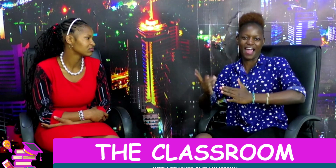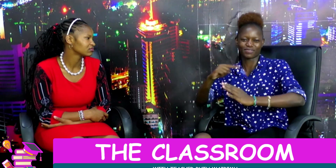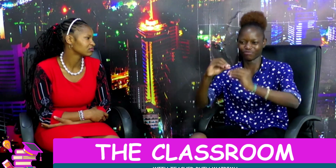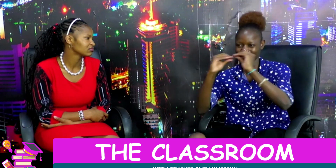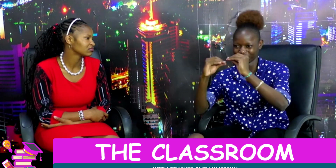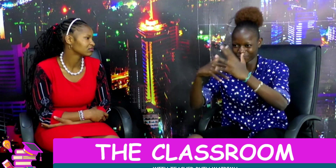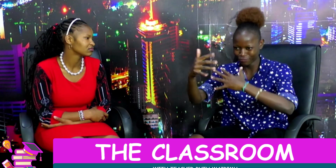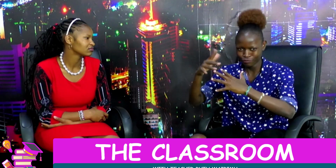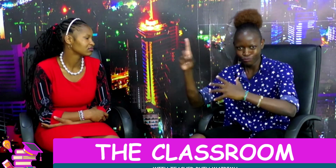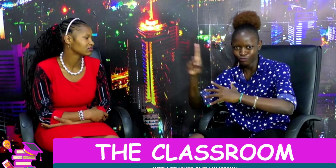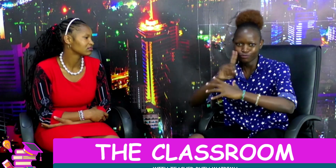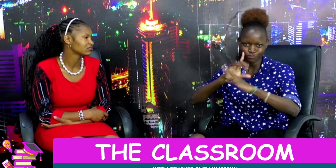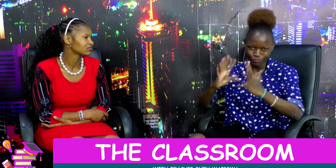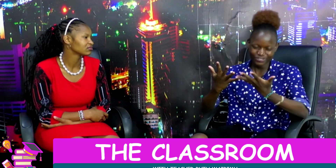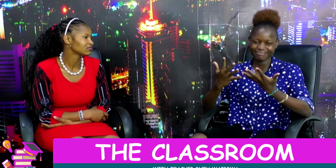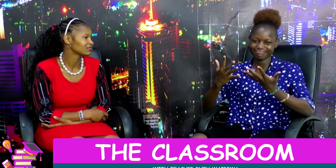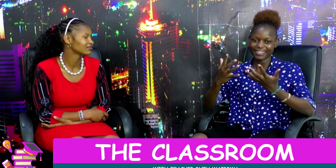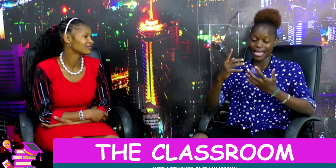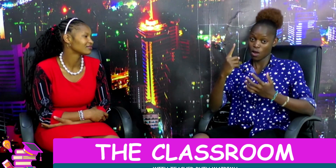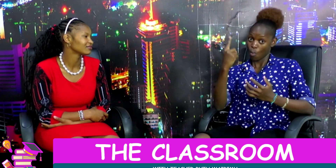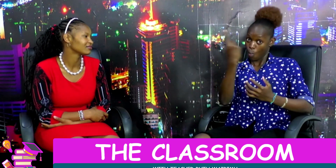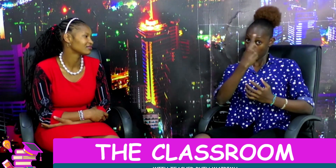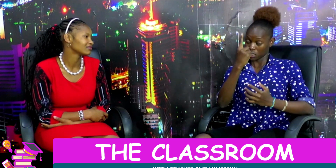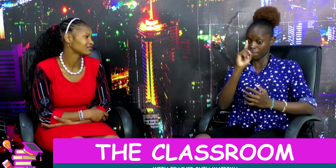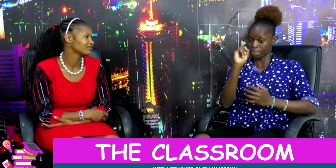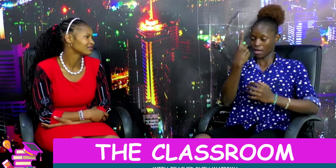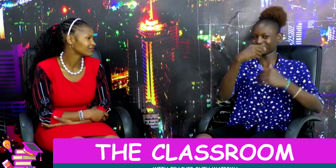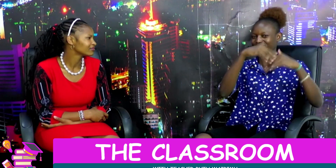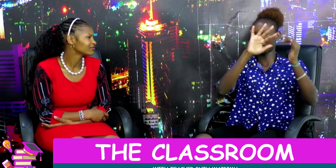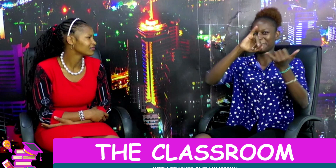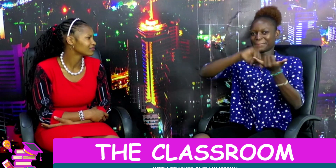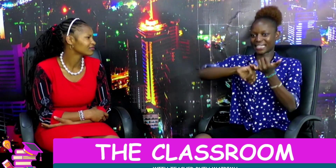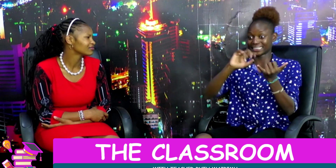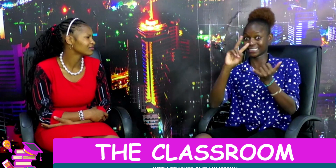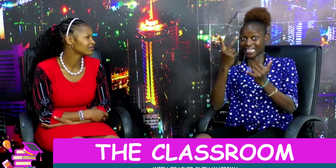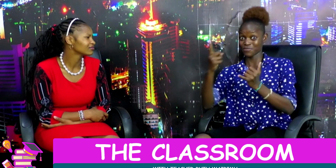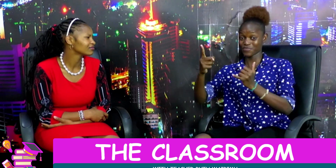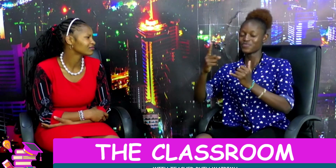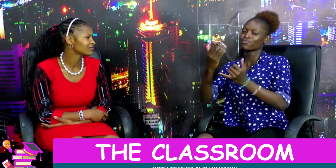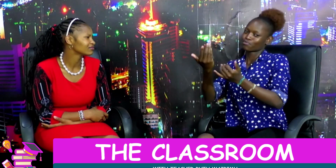still, trying to, others were still trying to learn sign language.